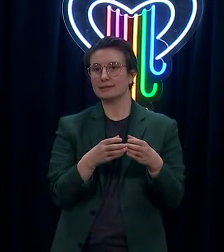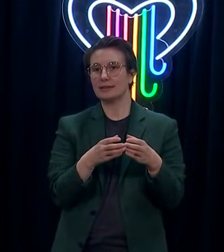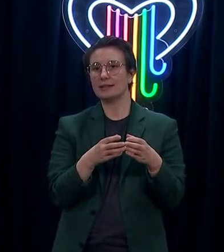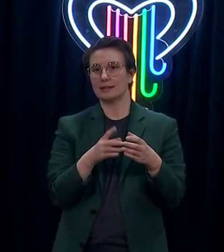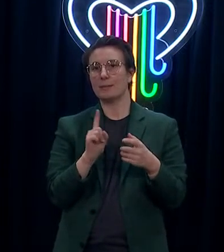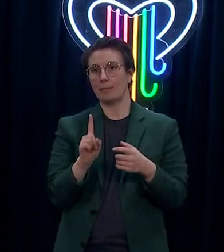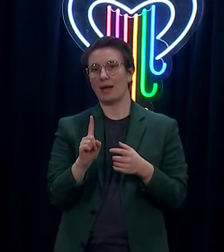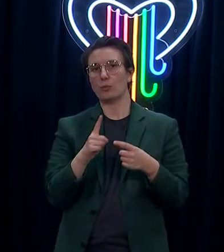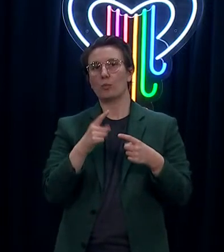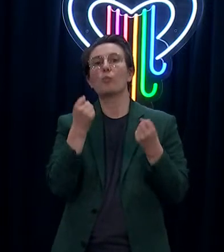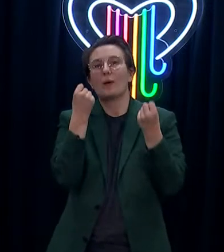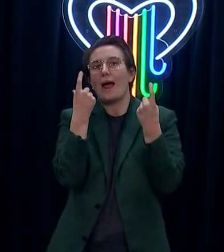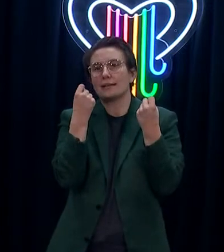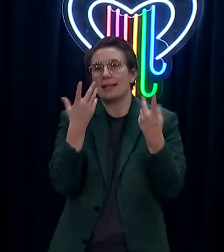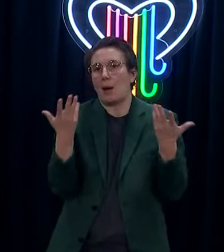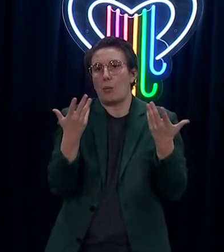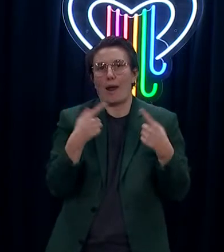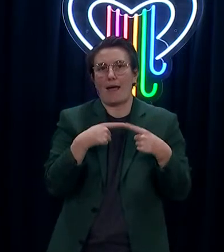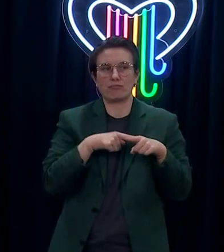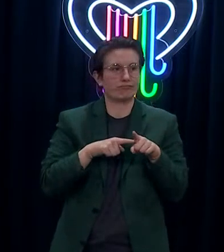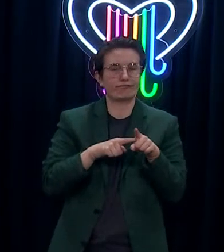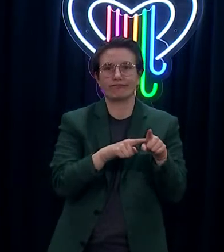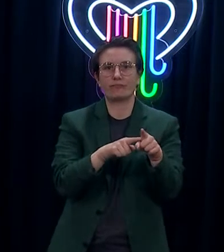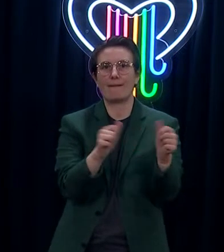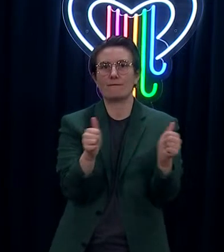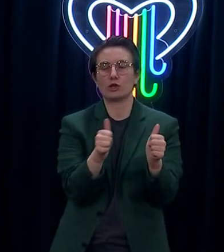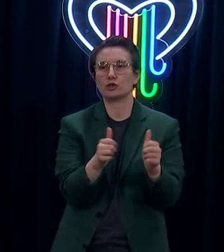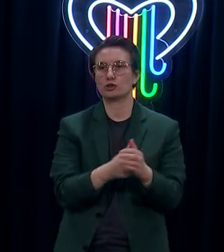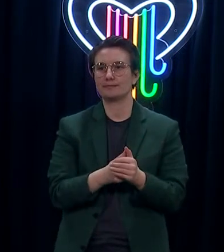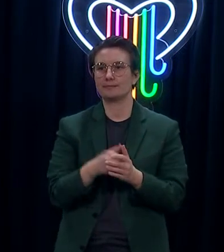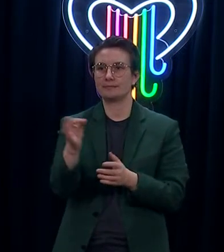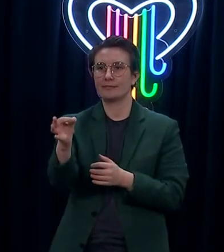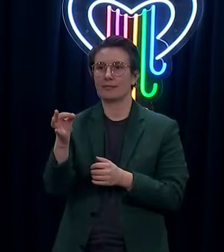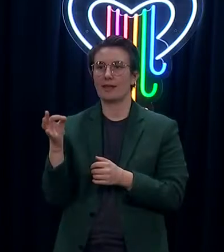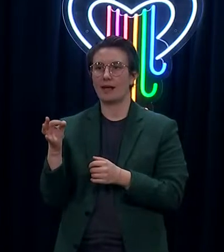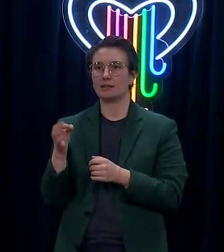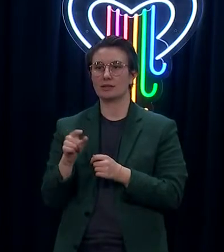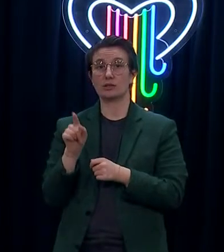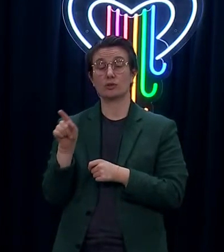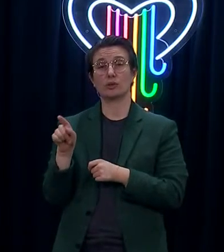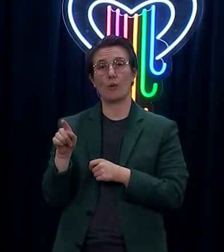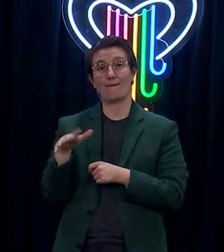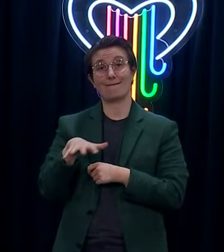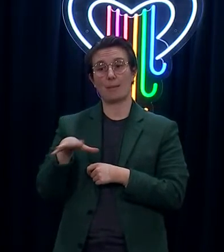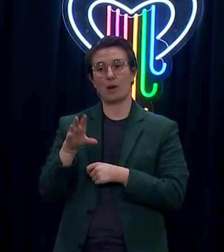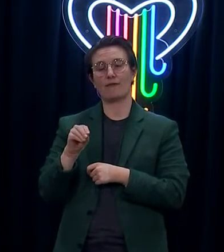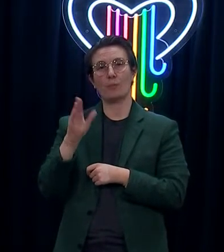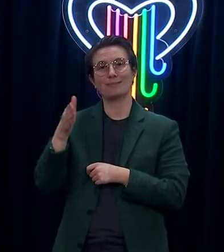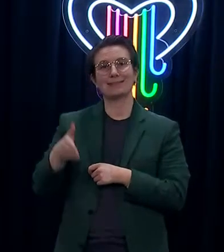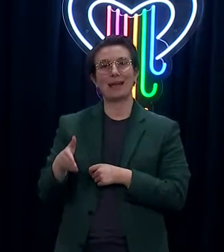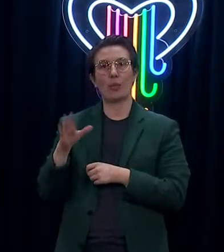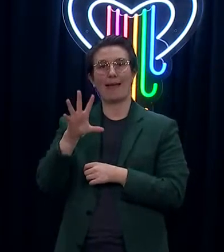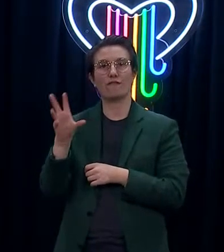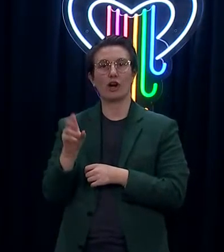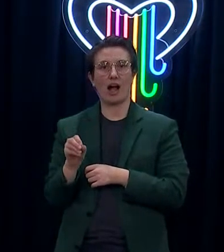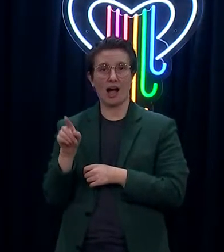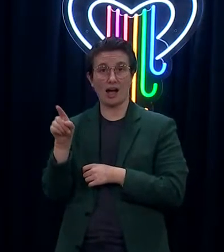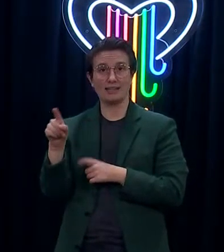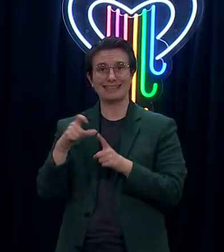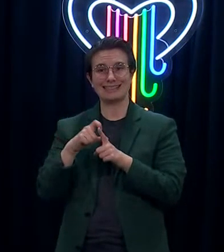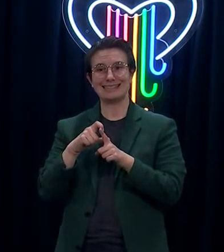understanding. Do you have an update on getting the Dickerson family from South Africa over here in MIQ spots and what's being